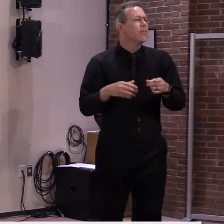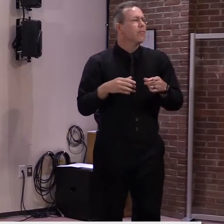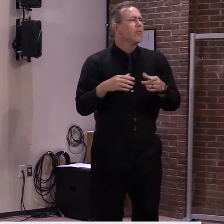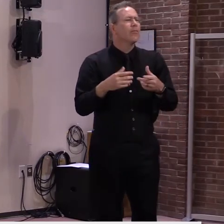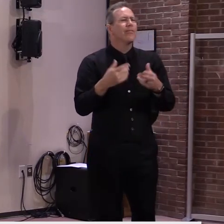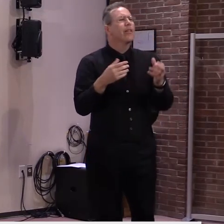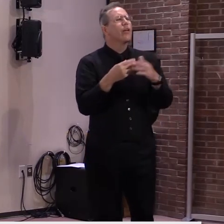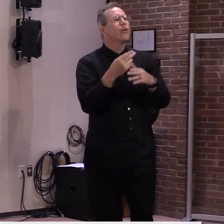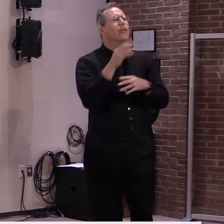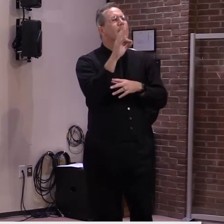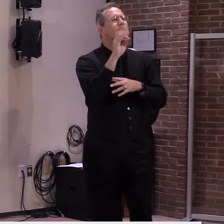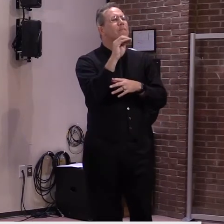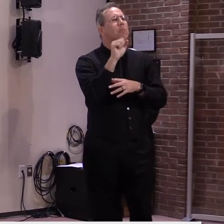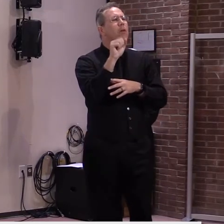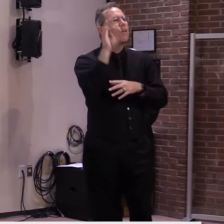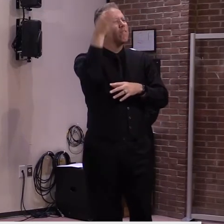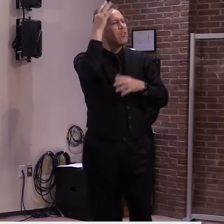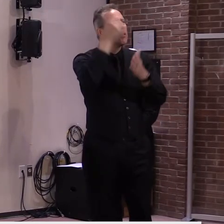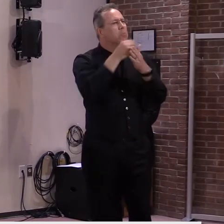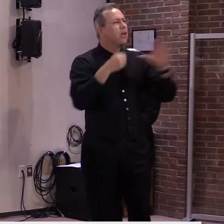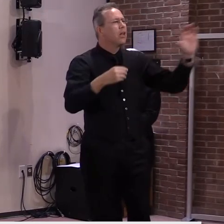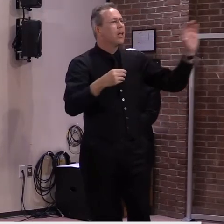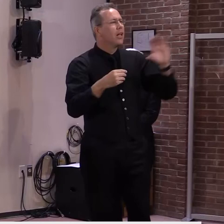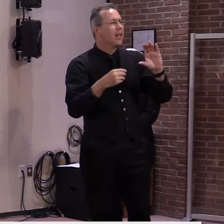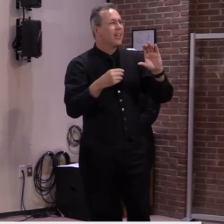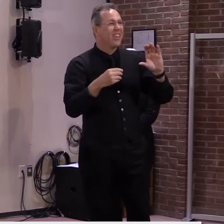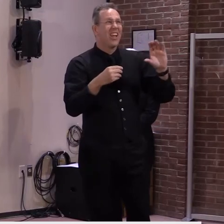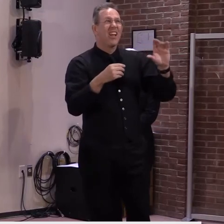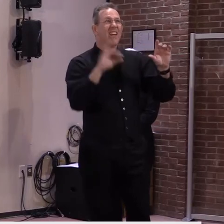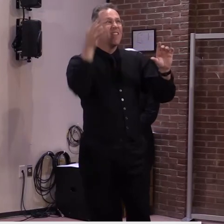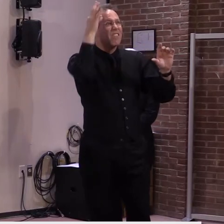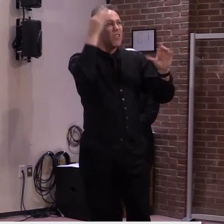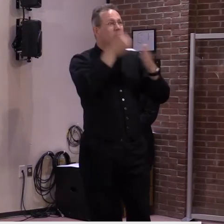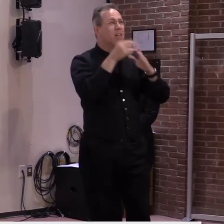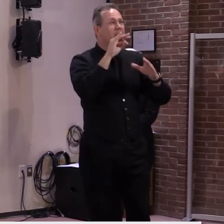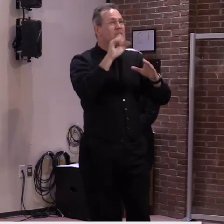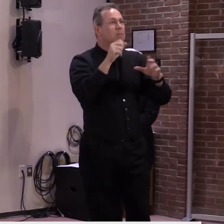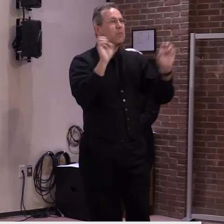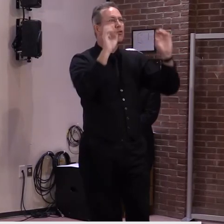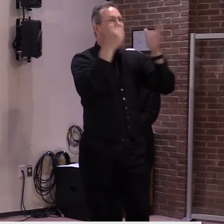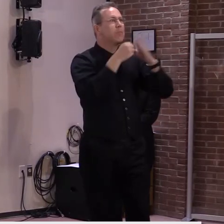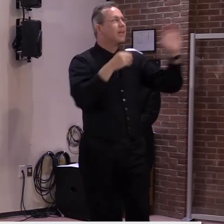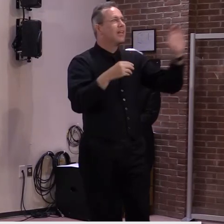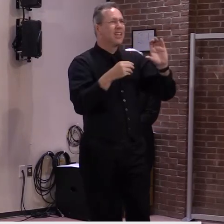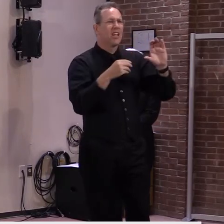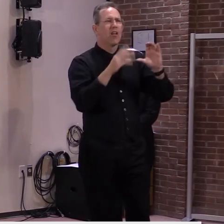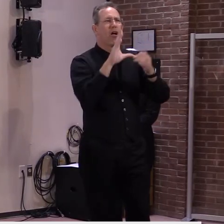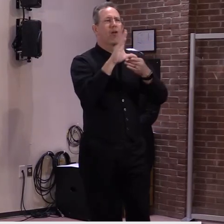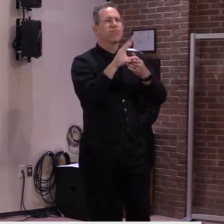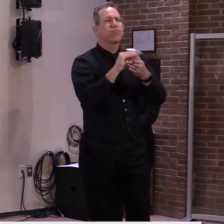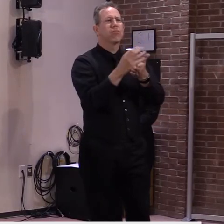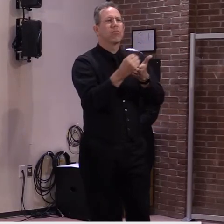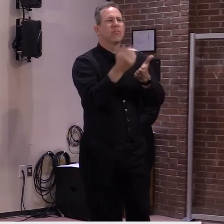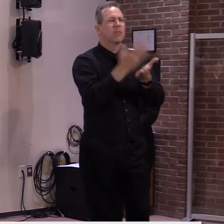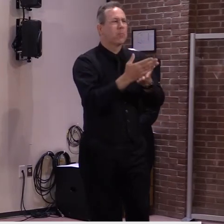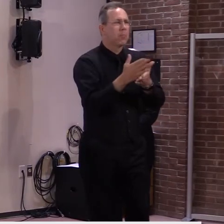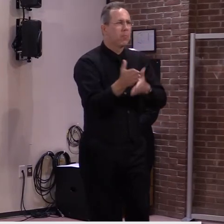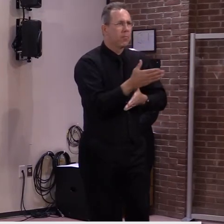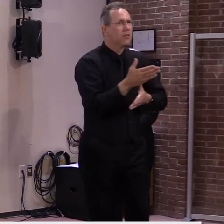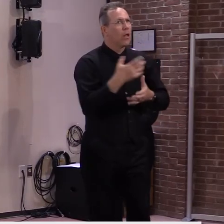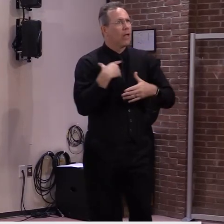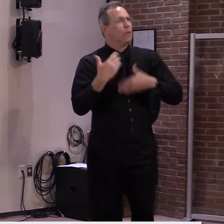to satisfy the need and demand that's out there. So the answer is permanent housing, and that's why we're fighting so hard